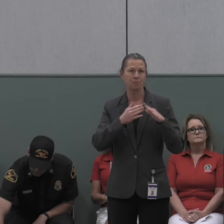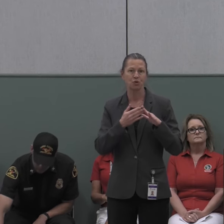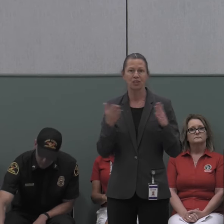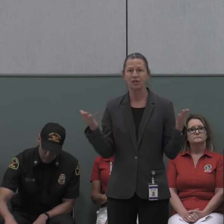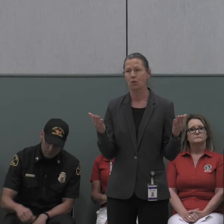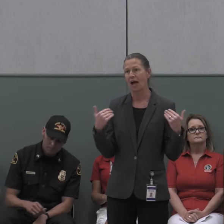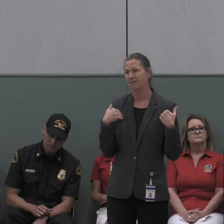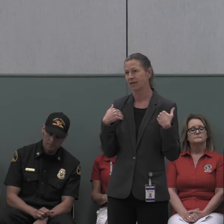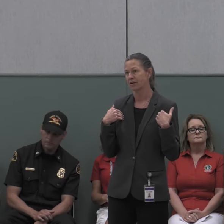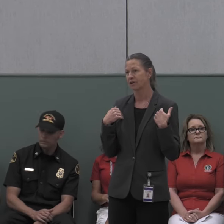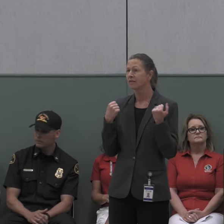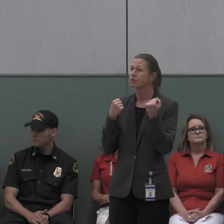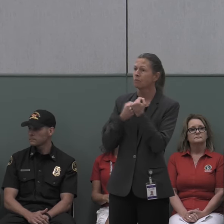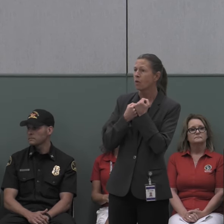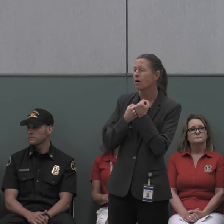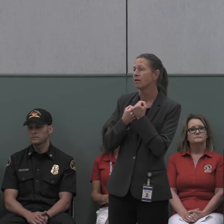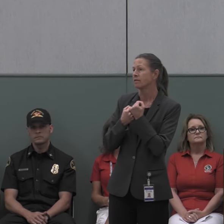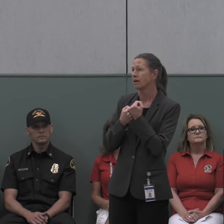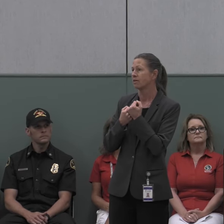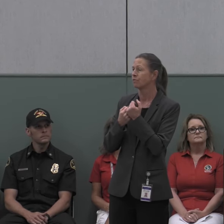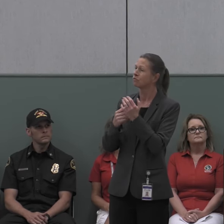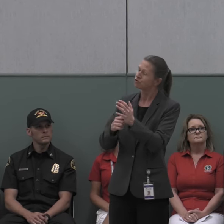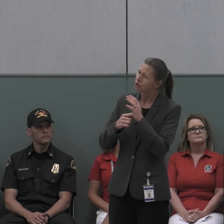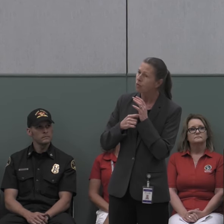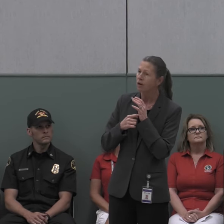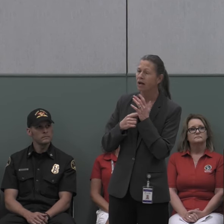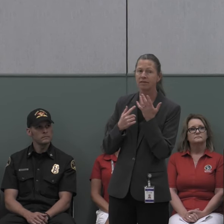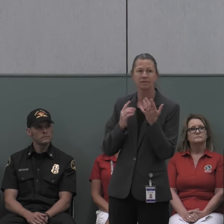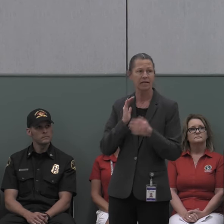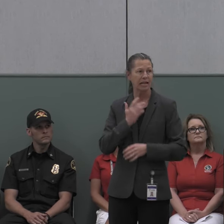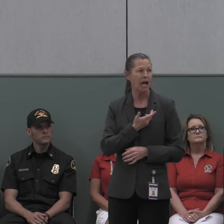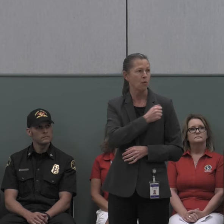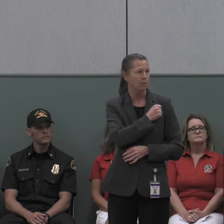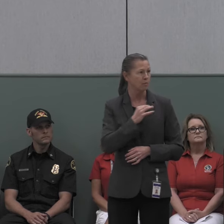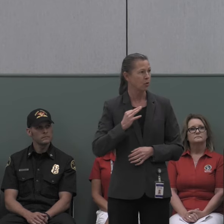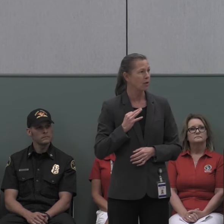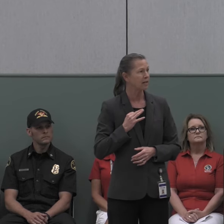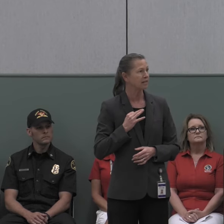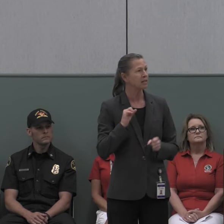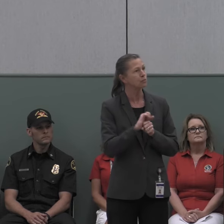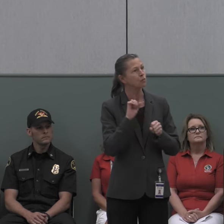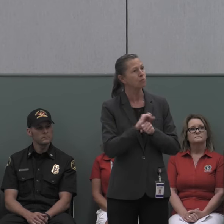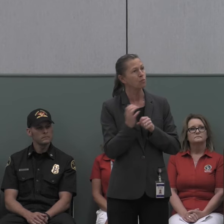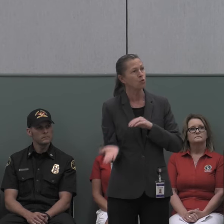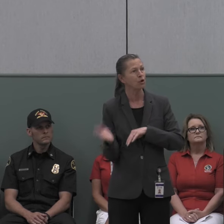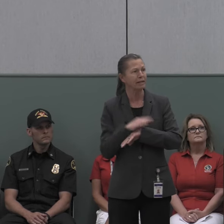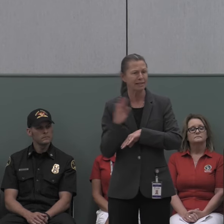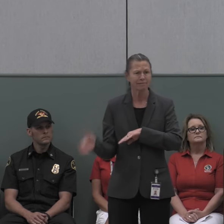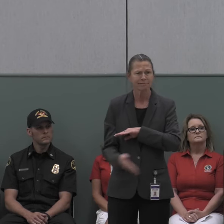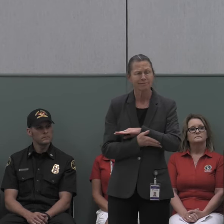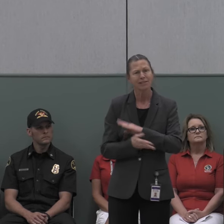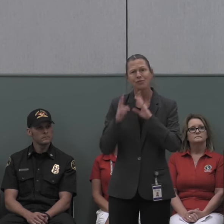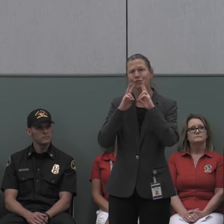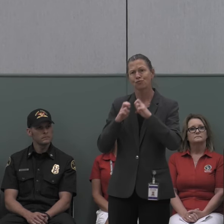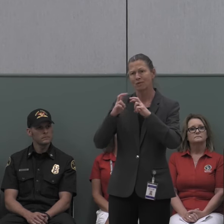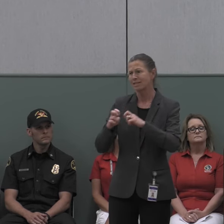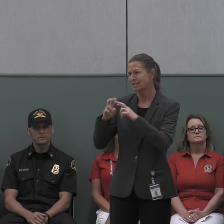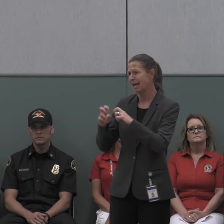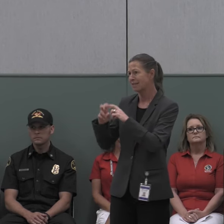shown us and our employees as we've worked around the clock to assess our systems has just been amazing, so thank you for